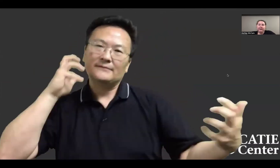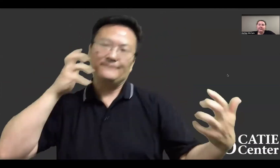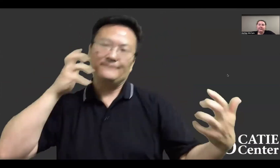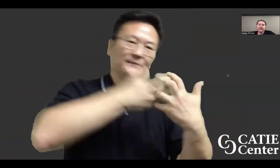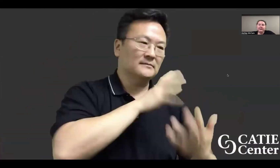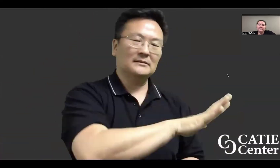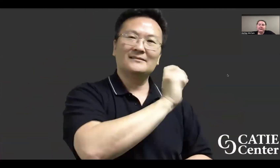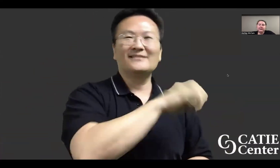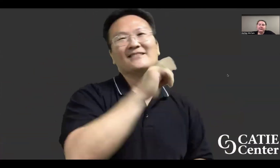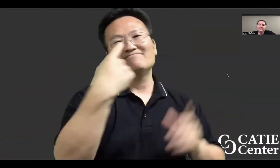hardware,